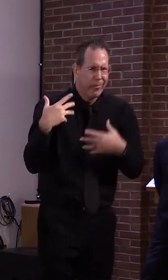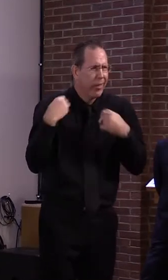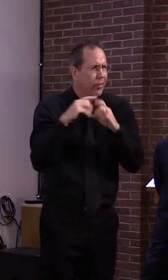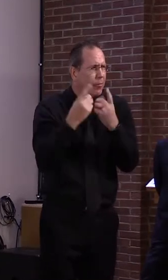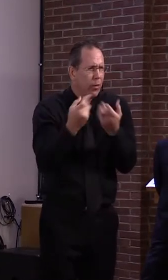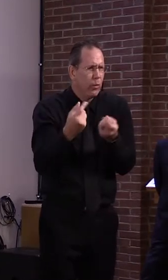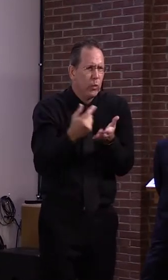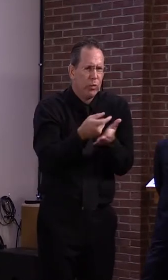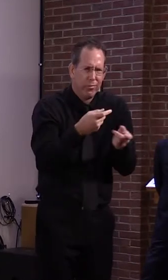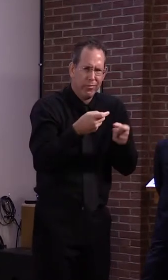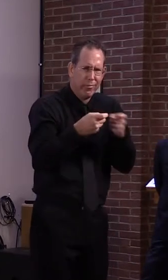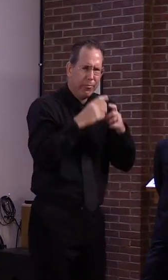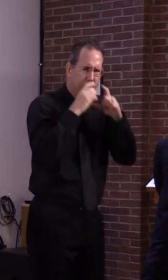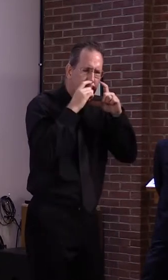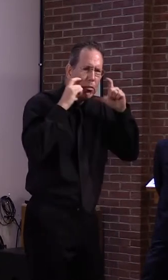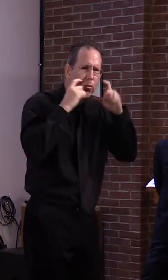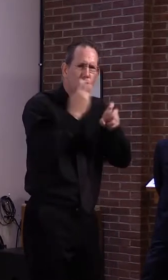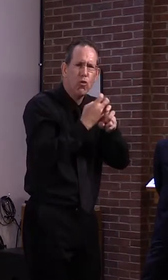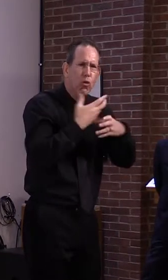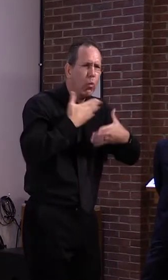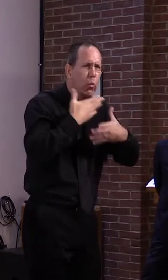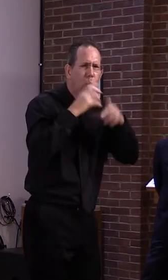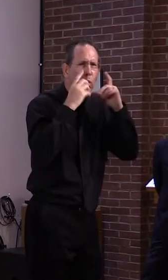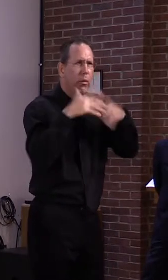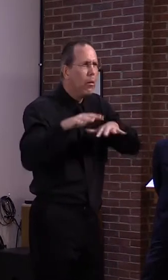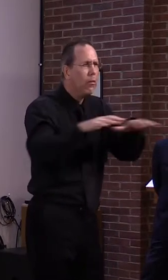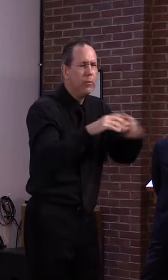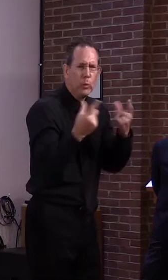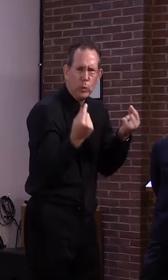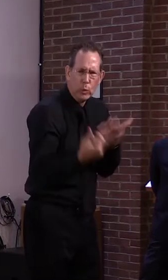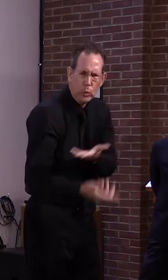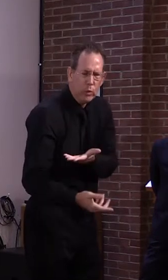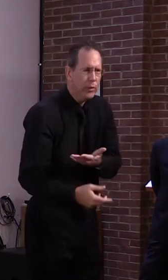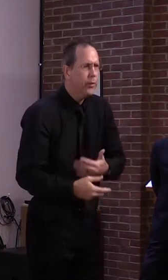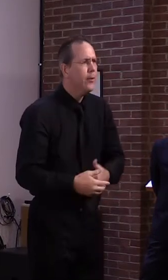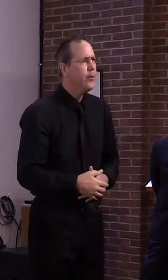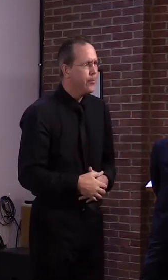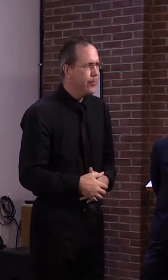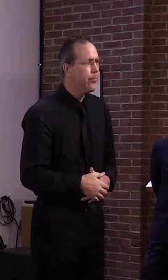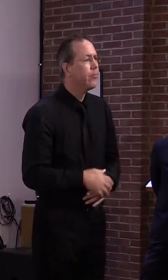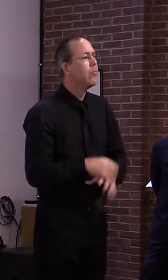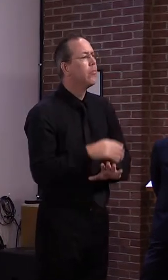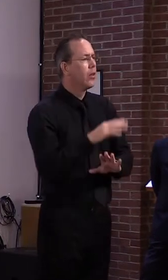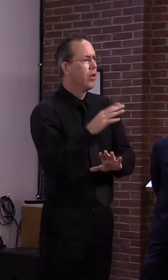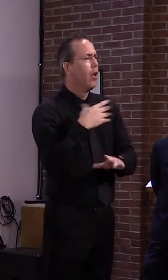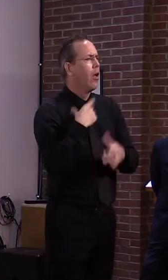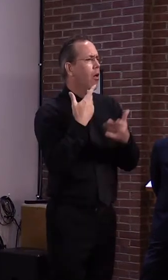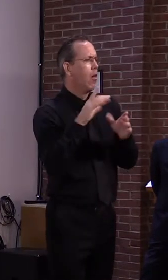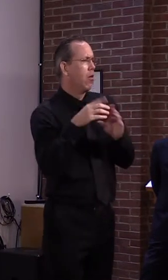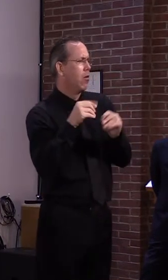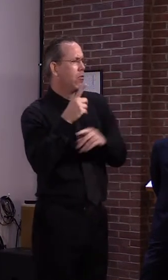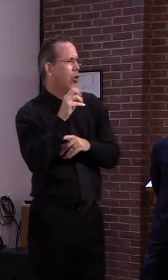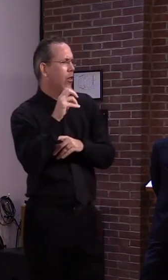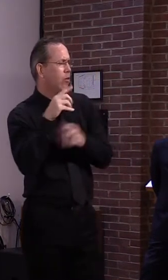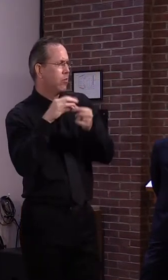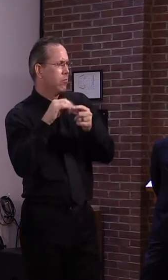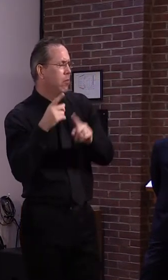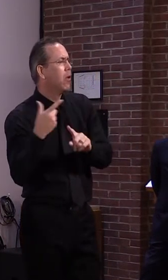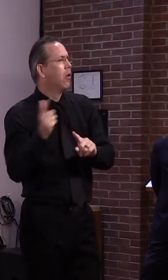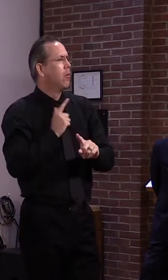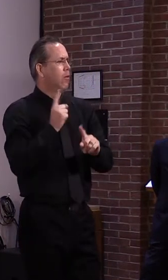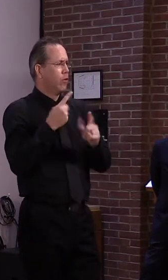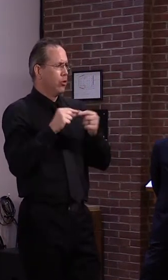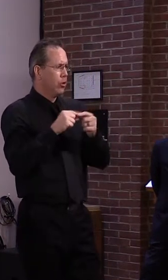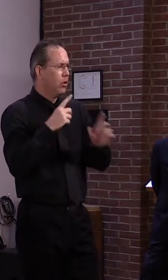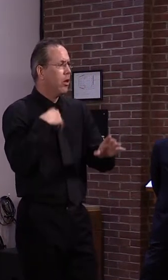through the droplets. And that's why we've taken some of the measures we've taken here in Vermont. And I think sports is one of them. It's